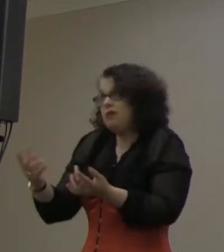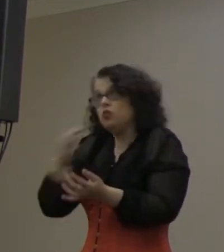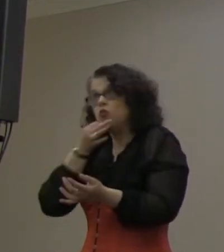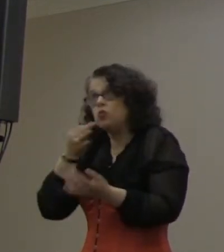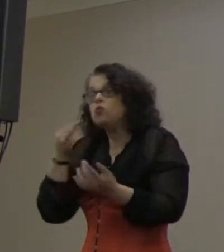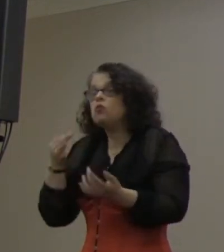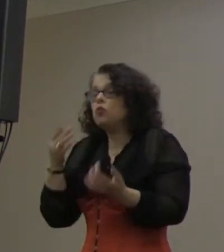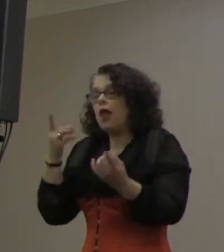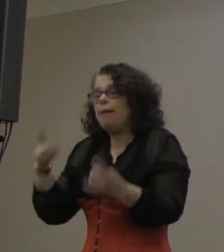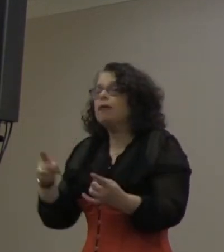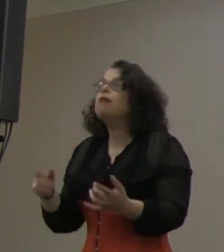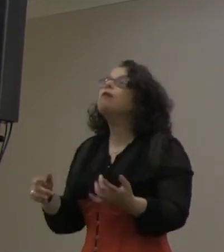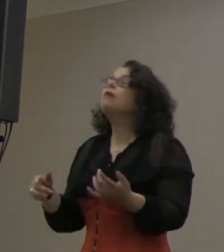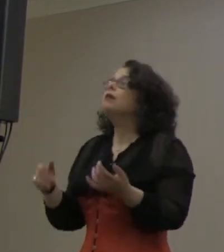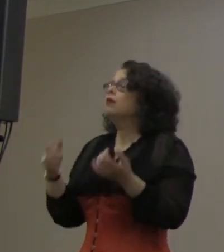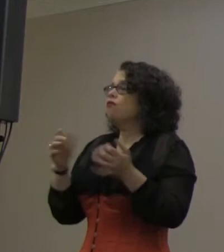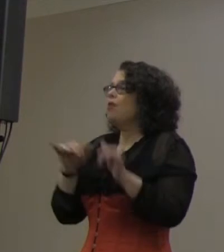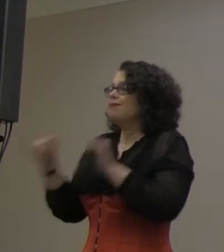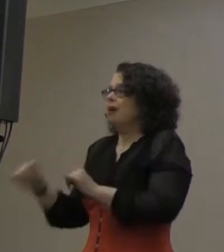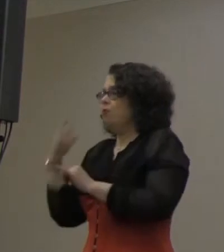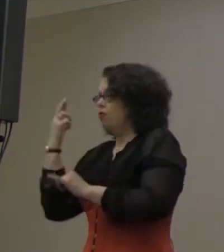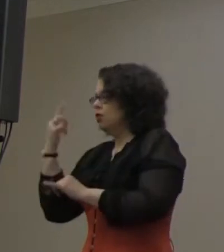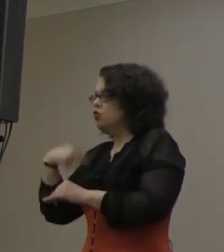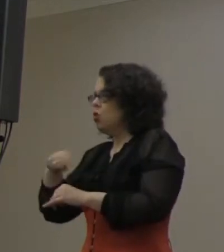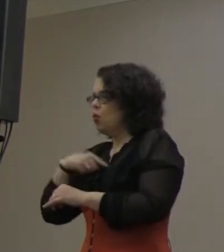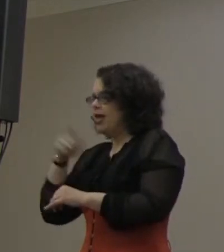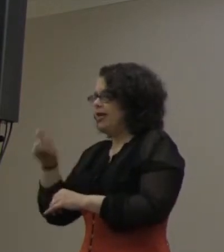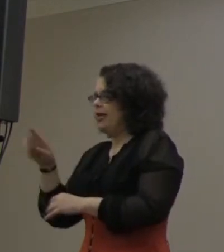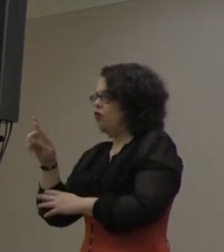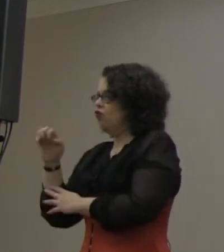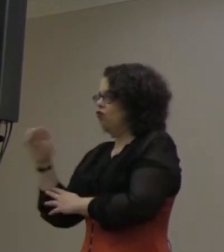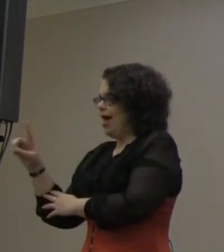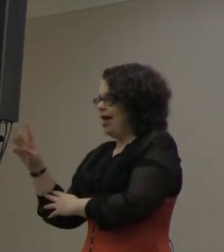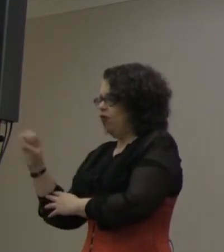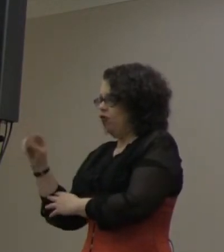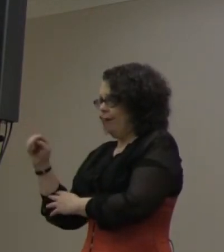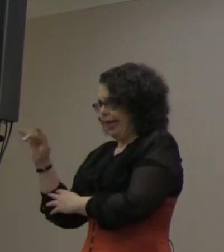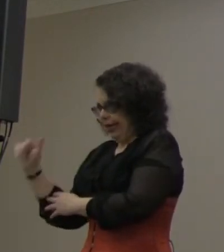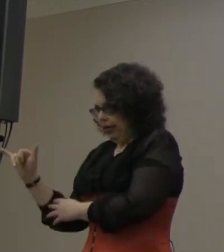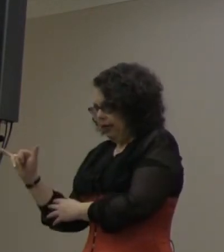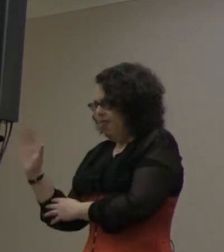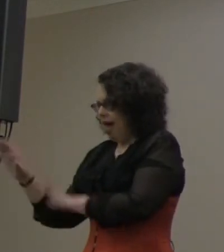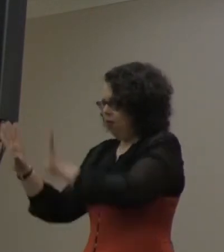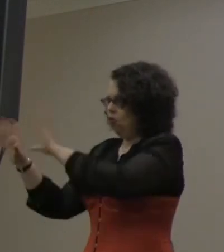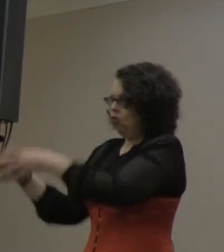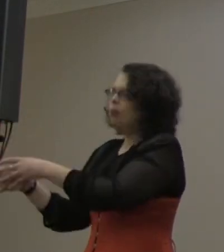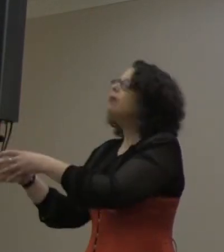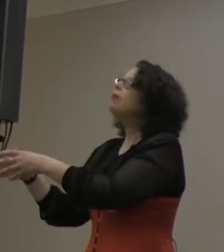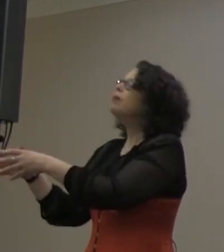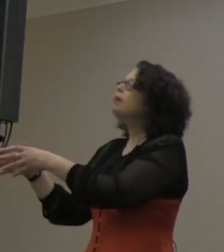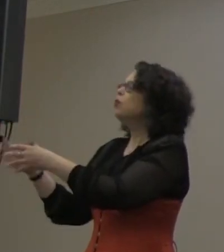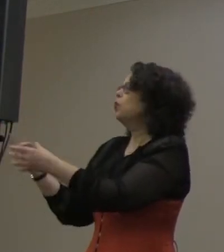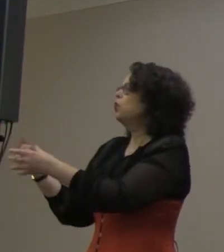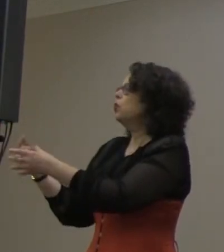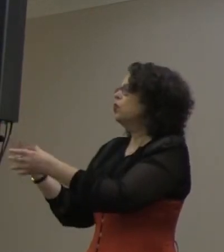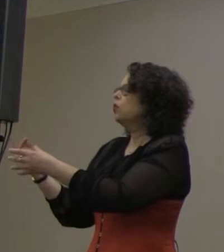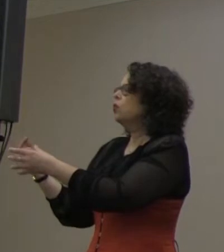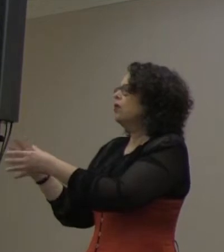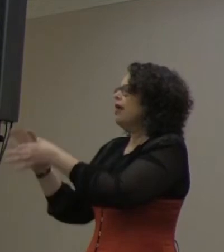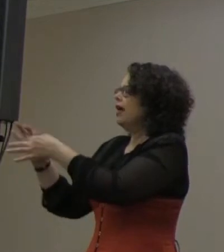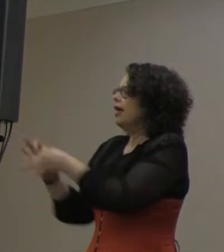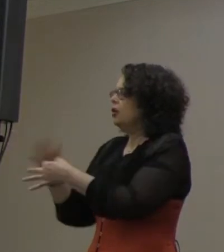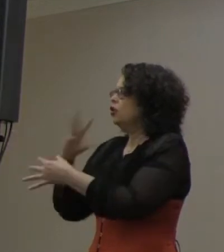For many of the same reasons, we leather folk need Rad Remedy, an organization that is dedicated to